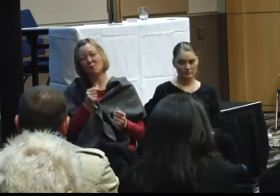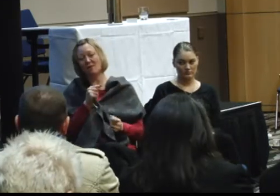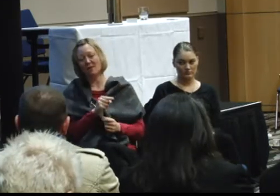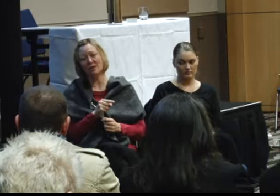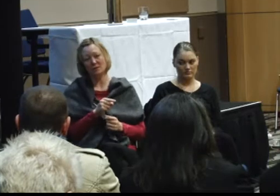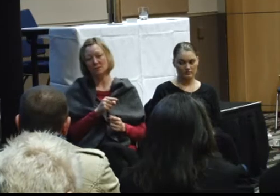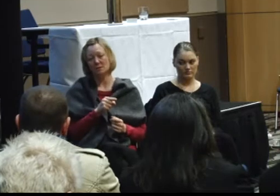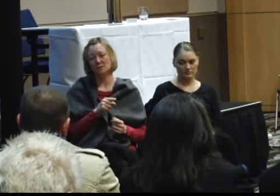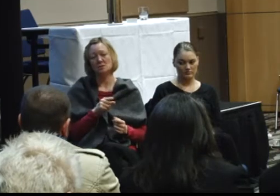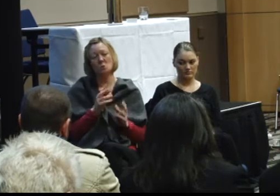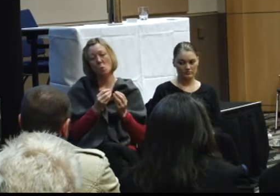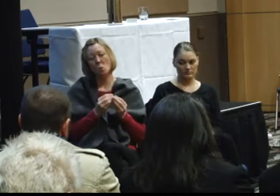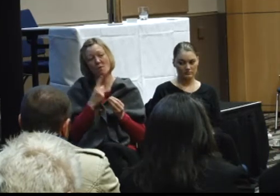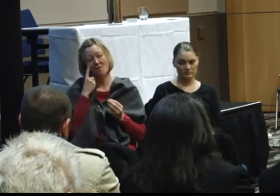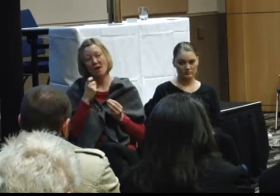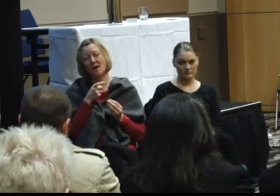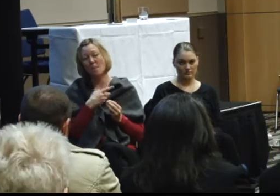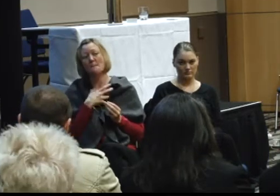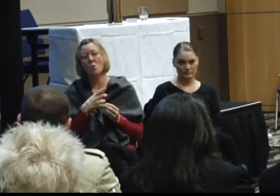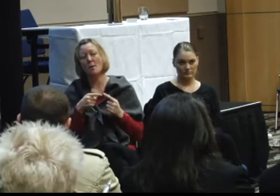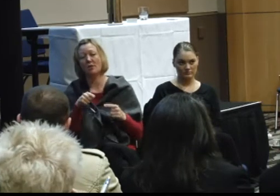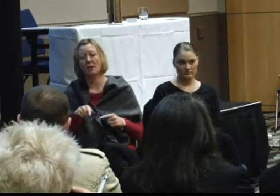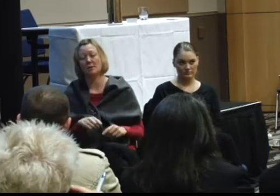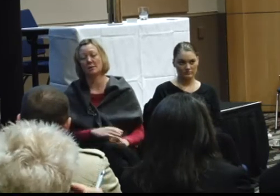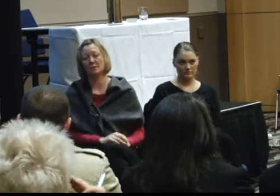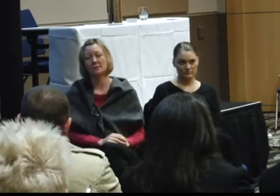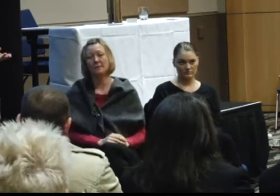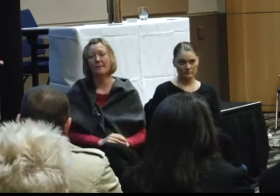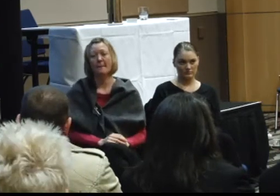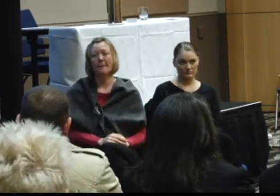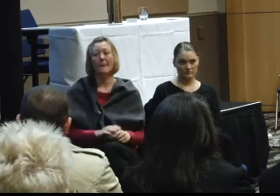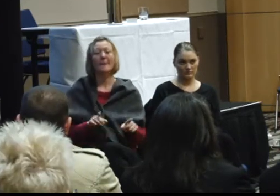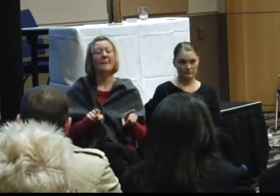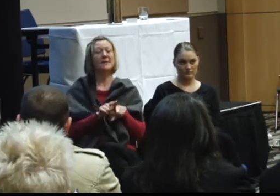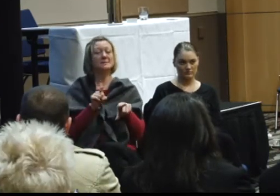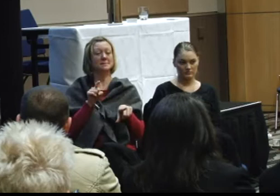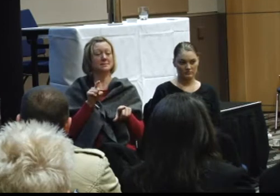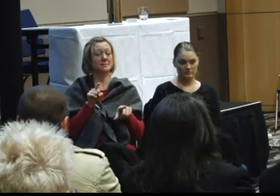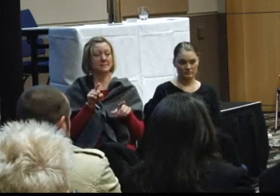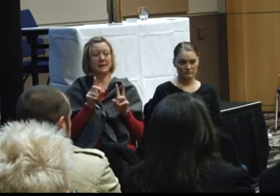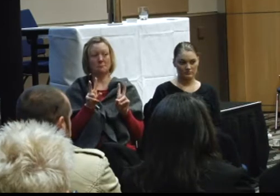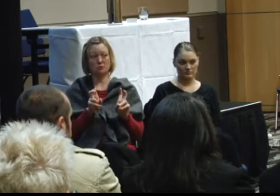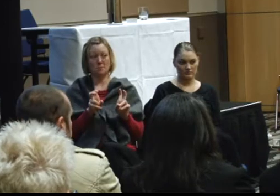worth finding out a bit more about them. And while we're on the subject